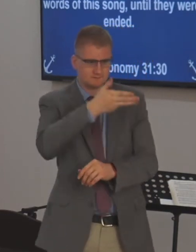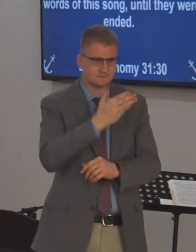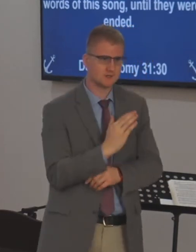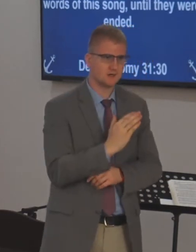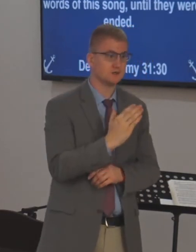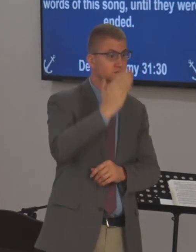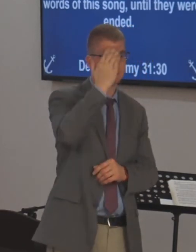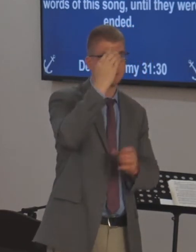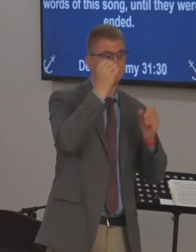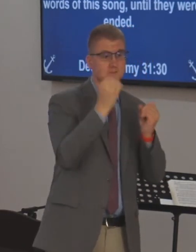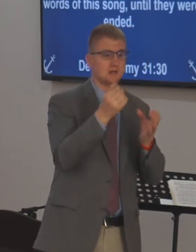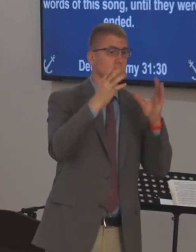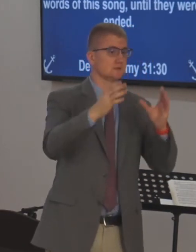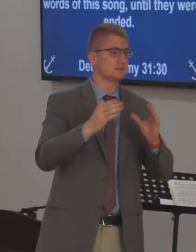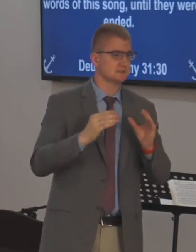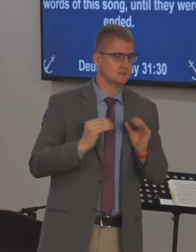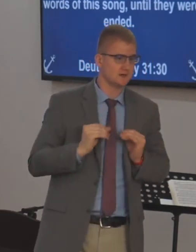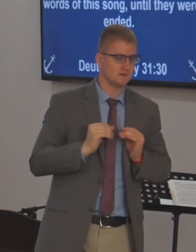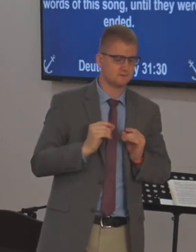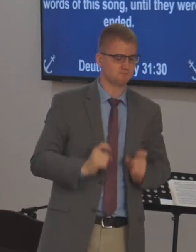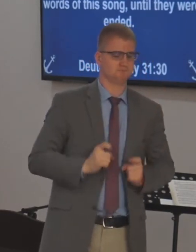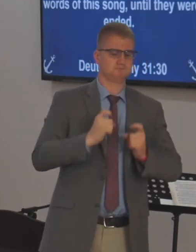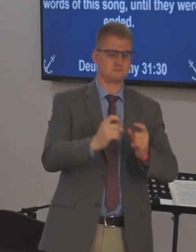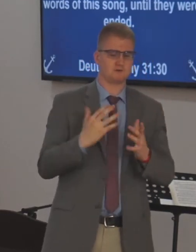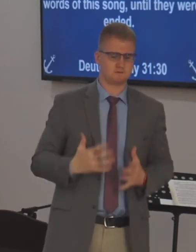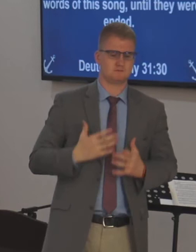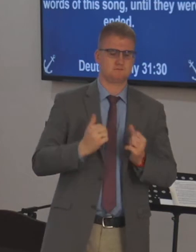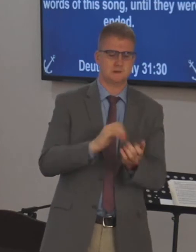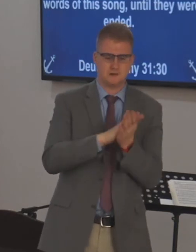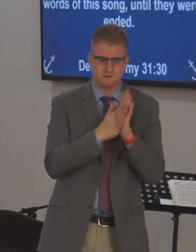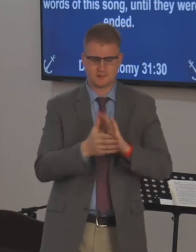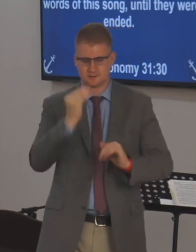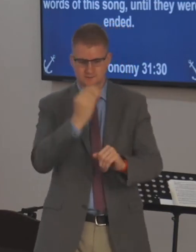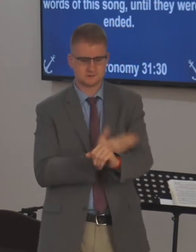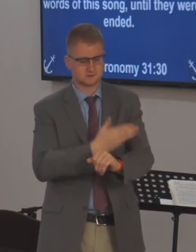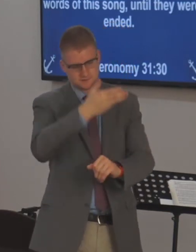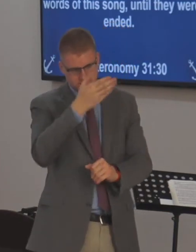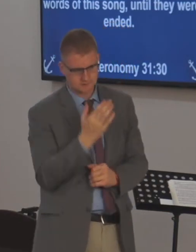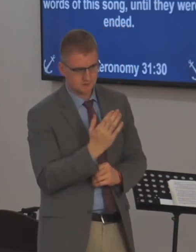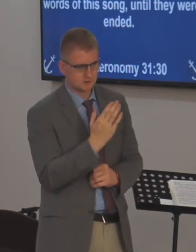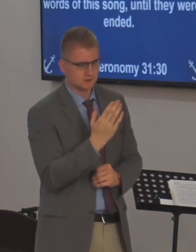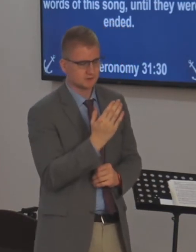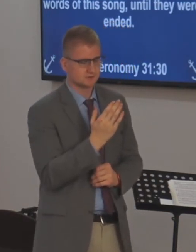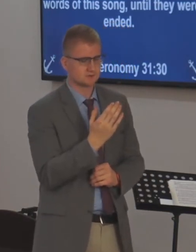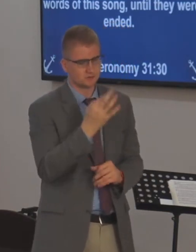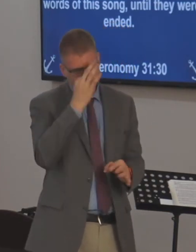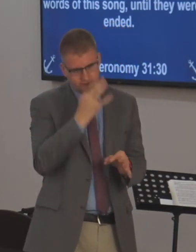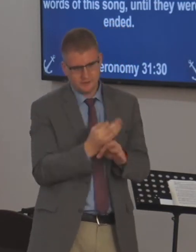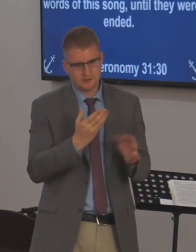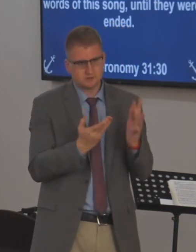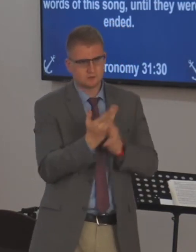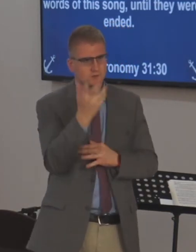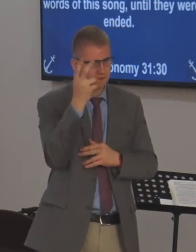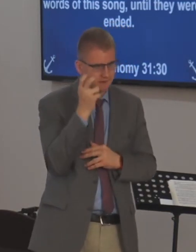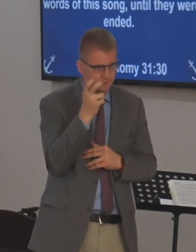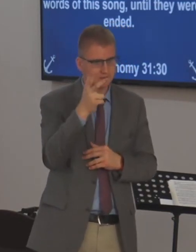as received him, to them gave he power to become the sons of God. You're preaching the word of God. Faith cometh by hearing, hearing by the word of God.